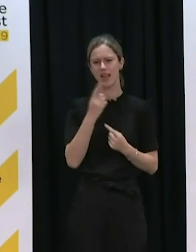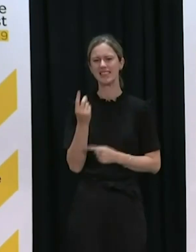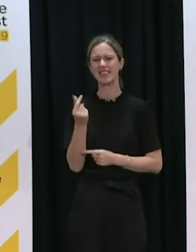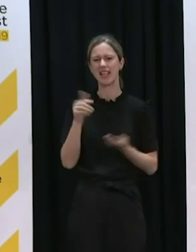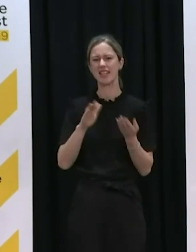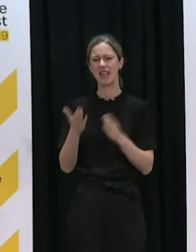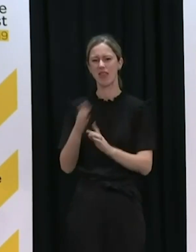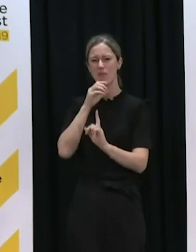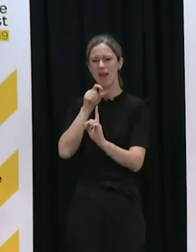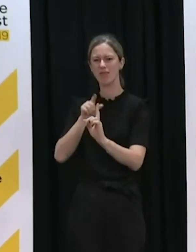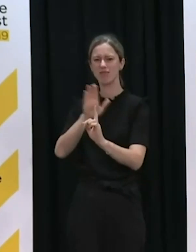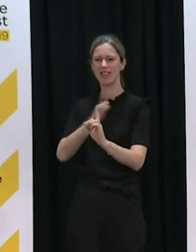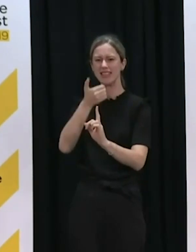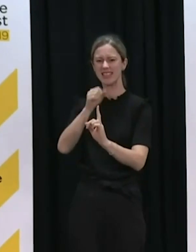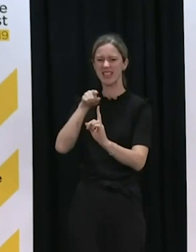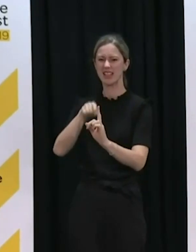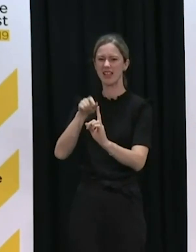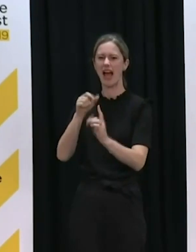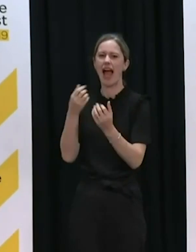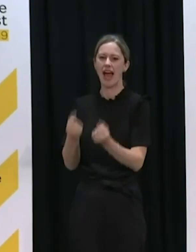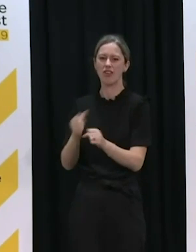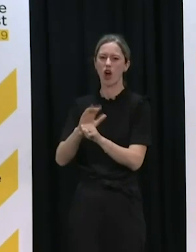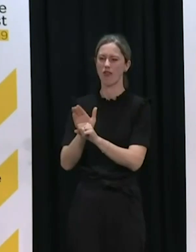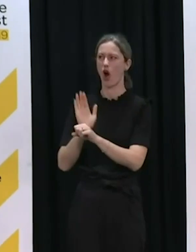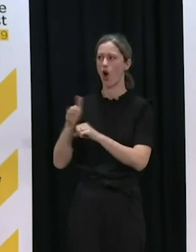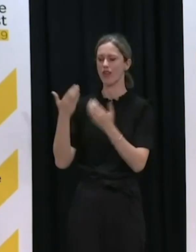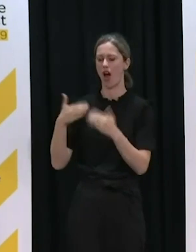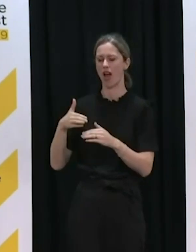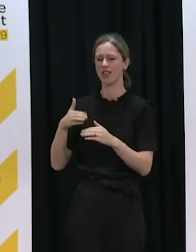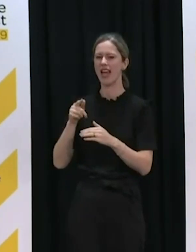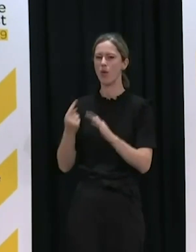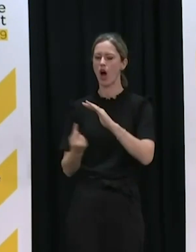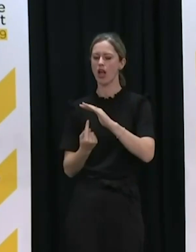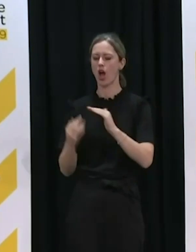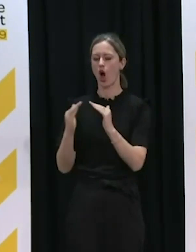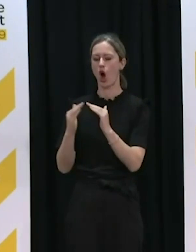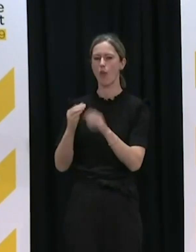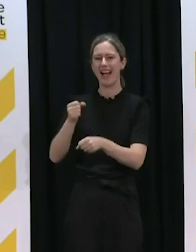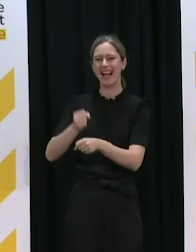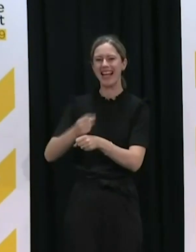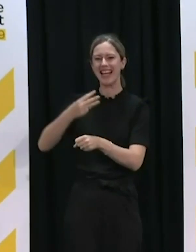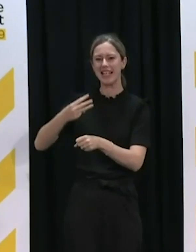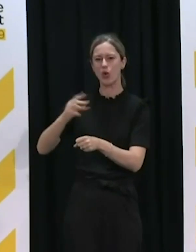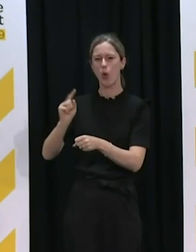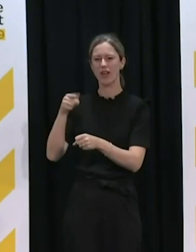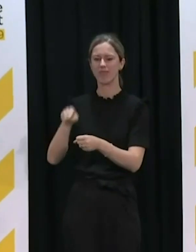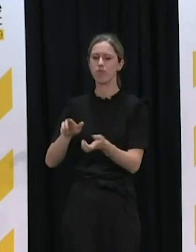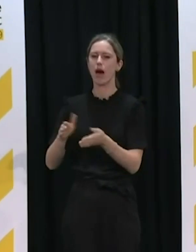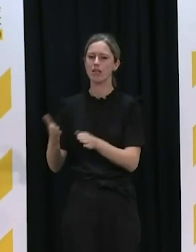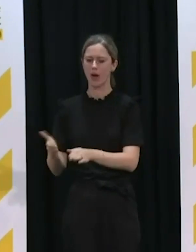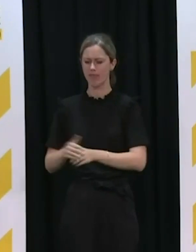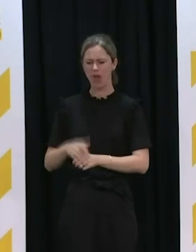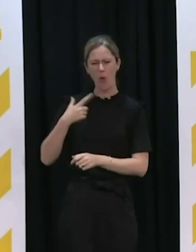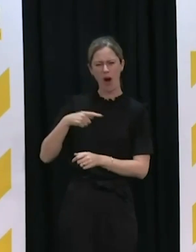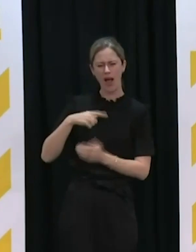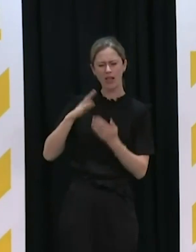death of a man in his 60s who had COVID-19 overnight. He was isolating at home in Glen Eden in Auckland. Now, the cause of